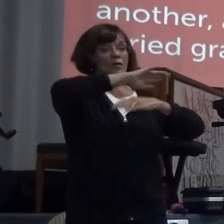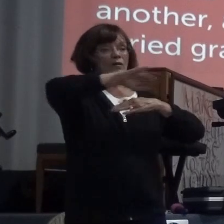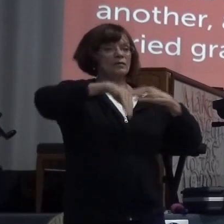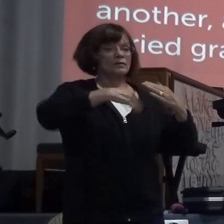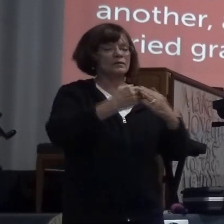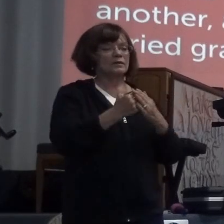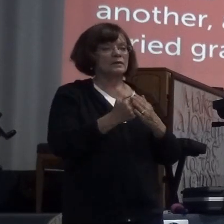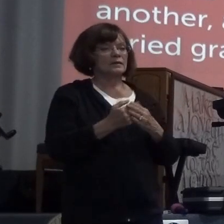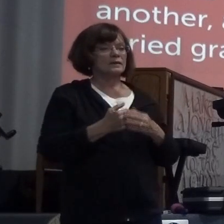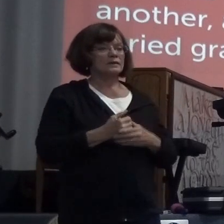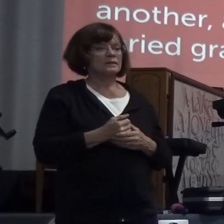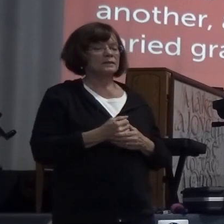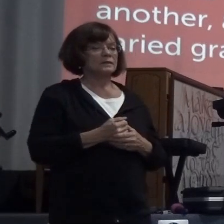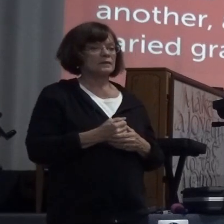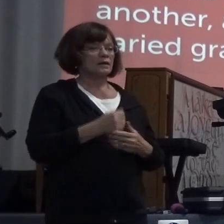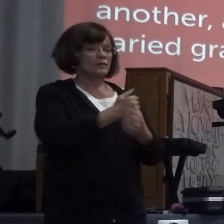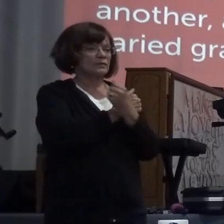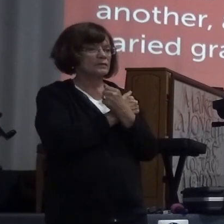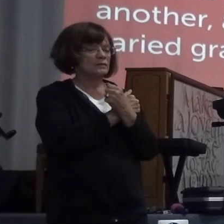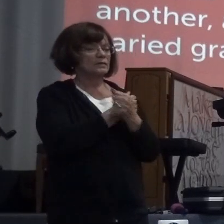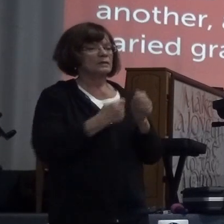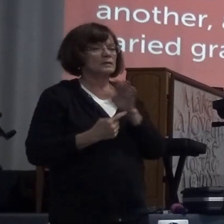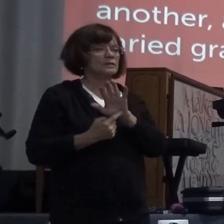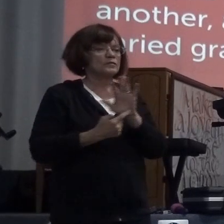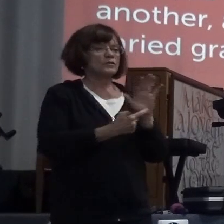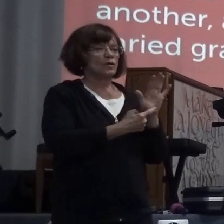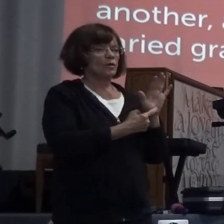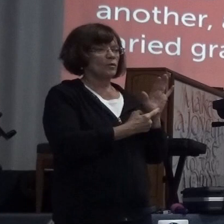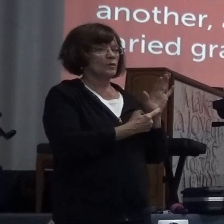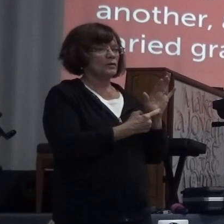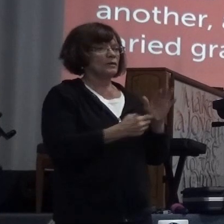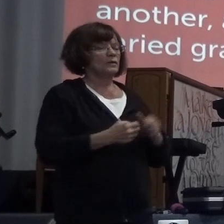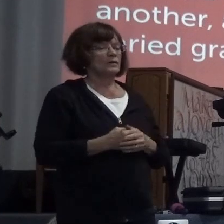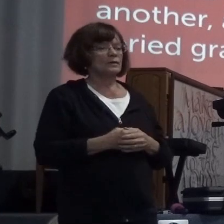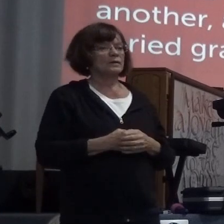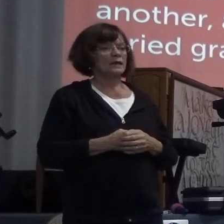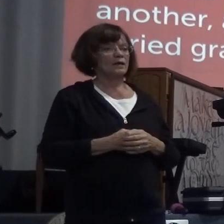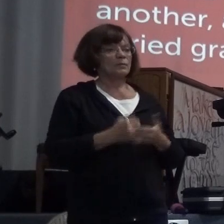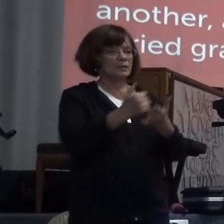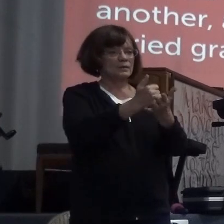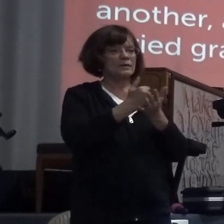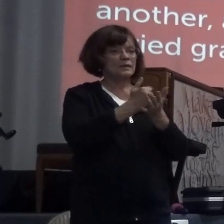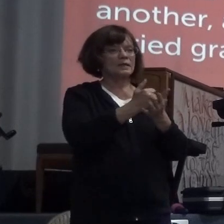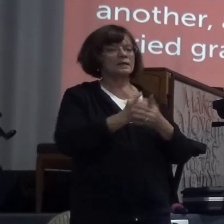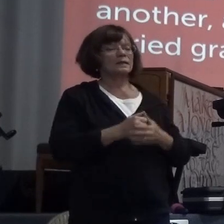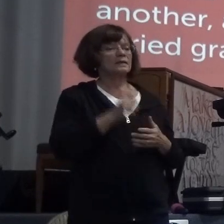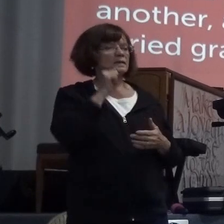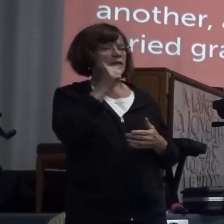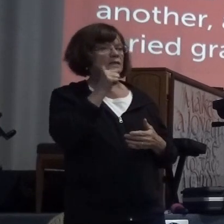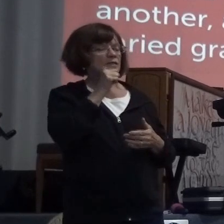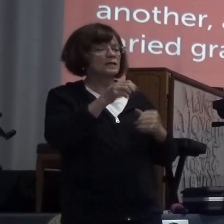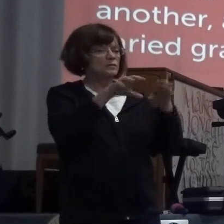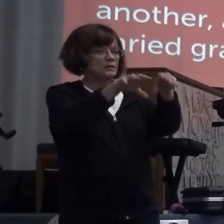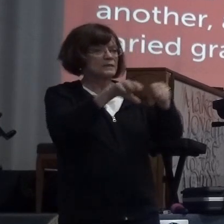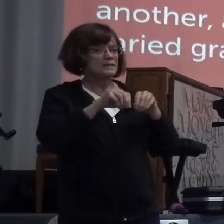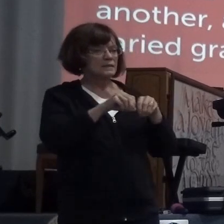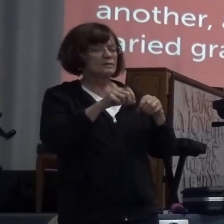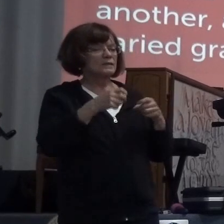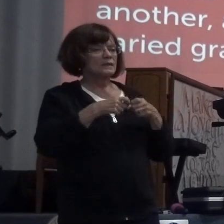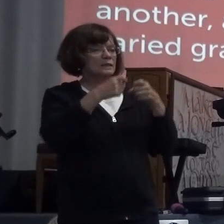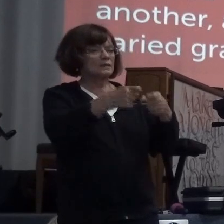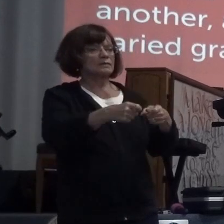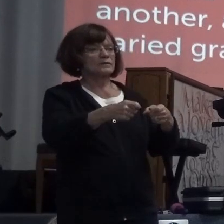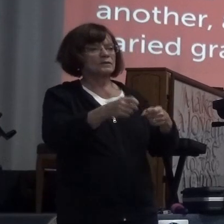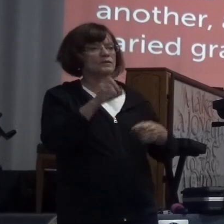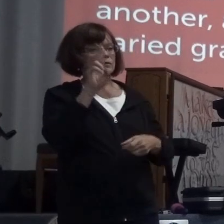covers a multitude of sins. Show hospitality to one another without grumbling. As each has received a gift, use it to serve one